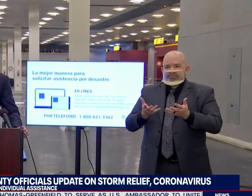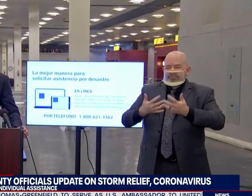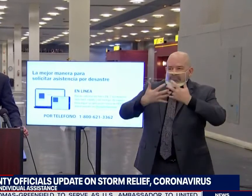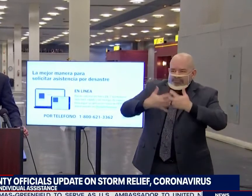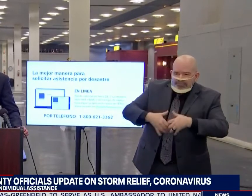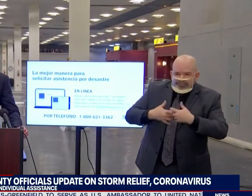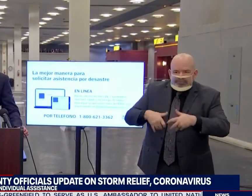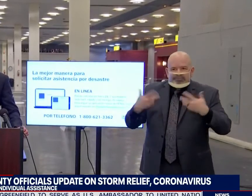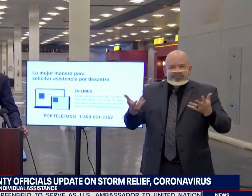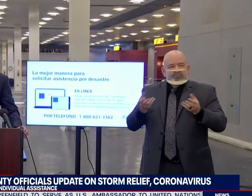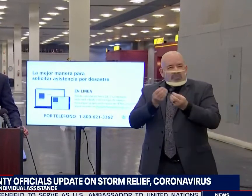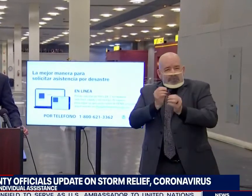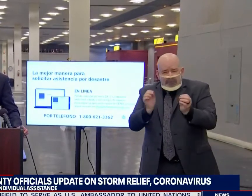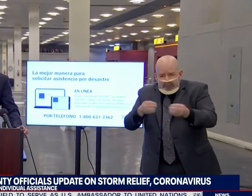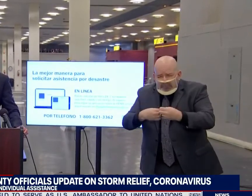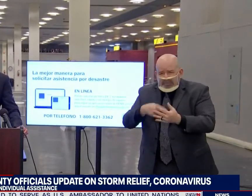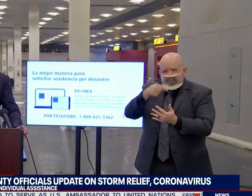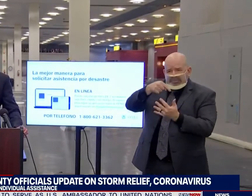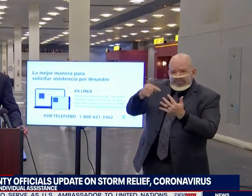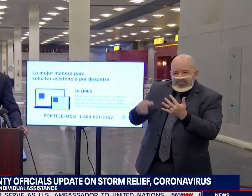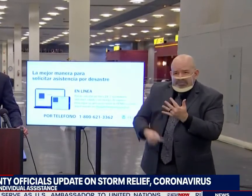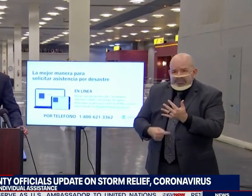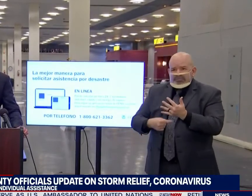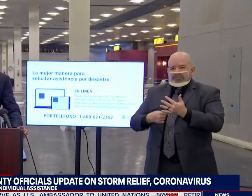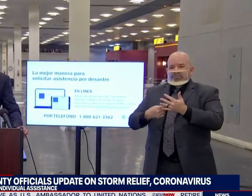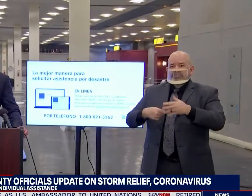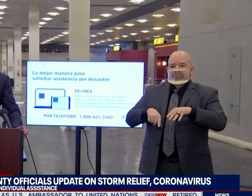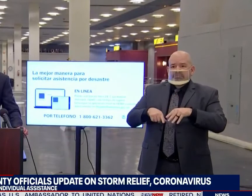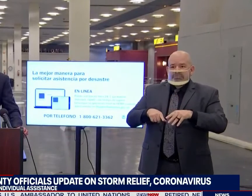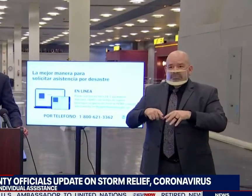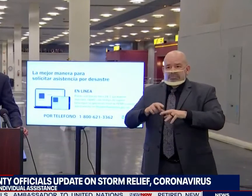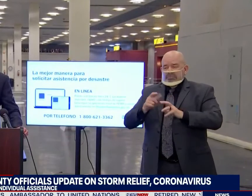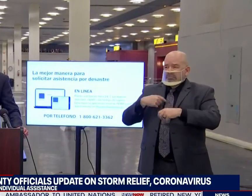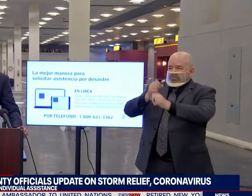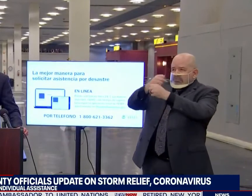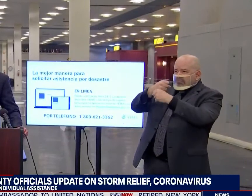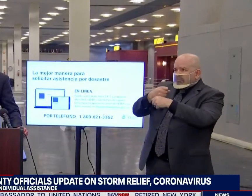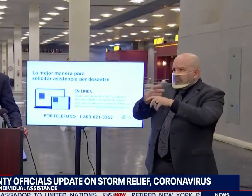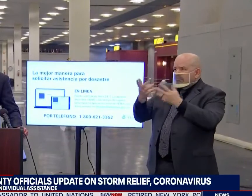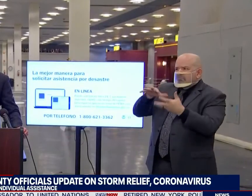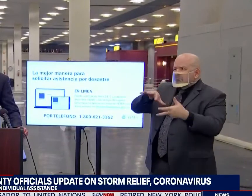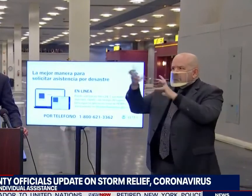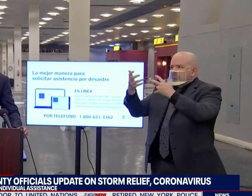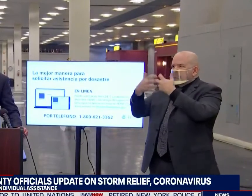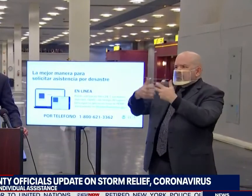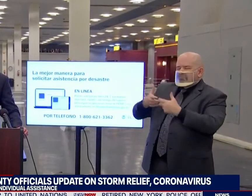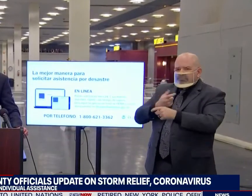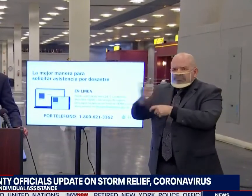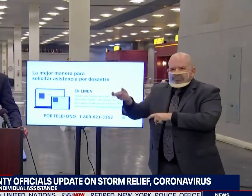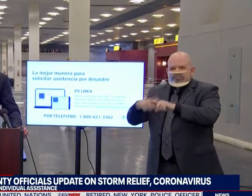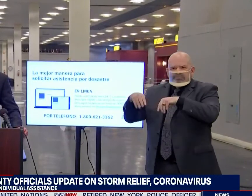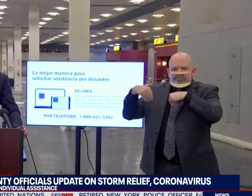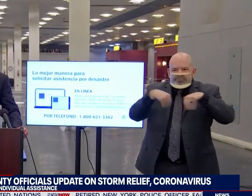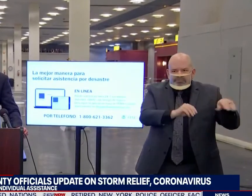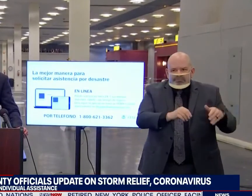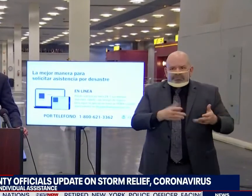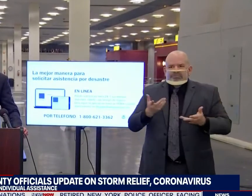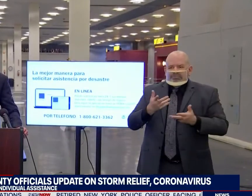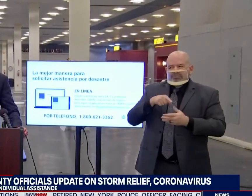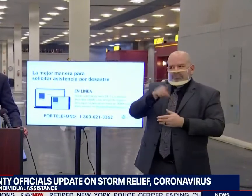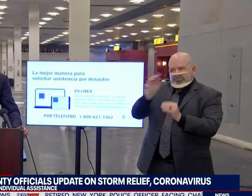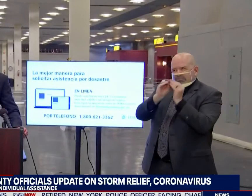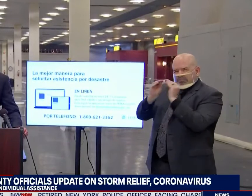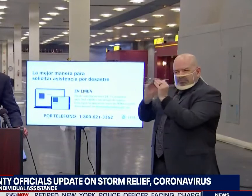inventory, and other business assets. Again, the these are loan amounts lower than the bank will give you. Let's take